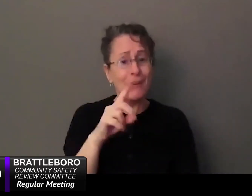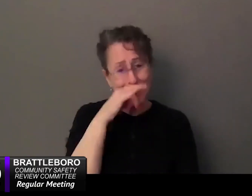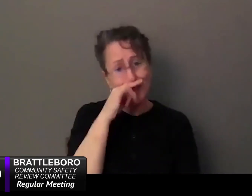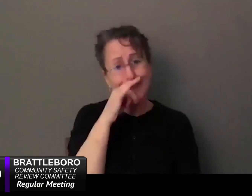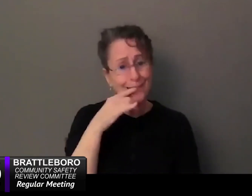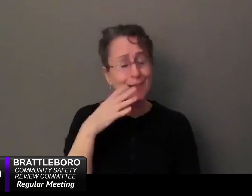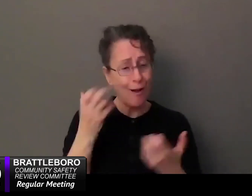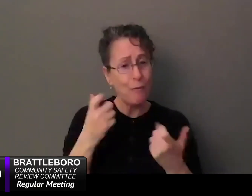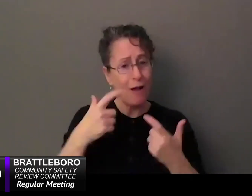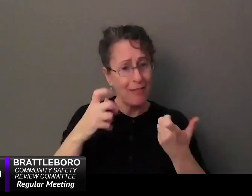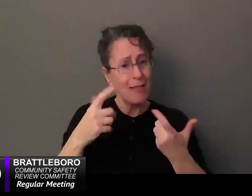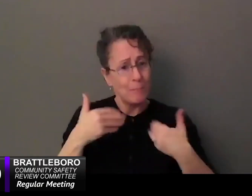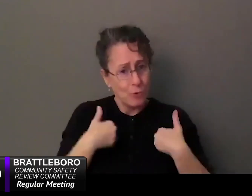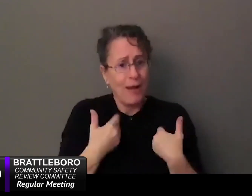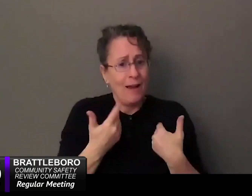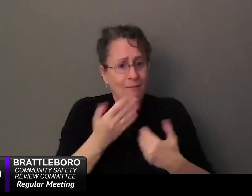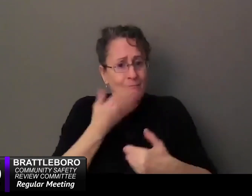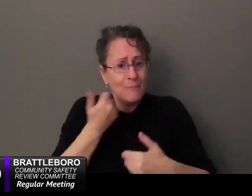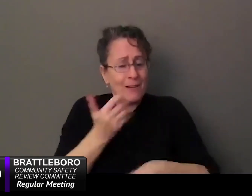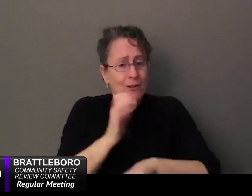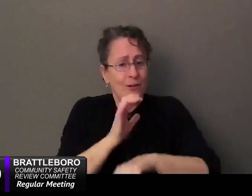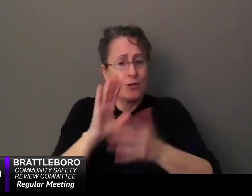me.